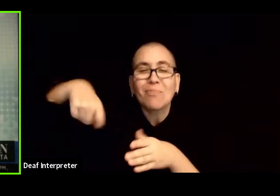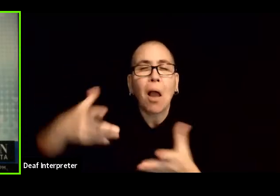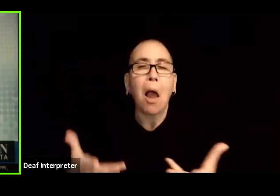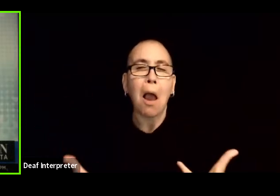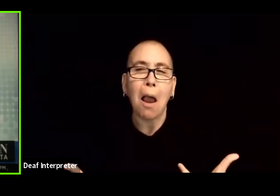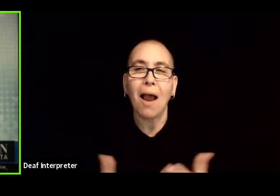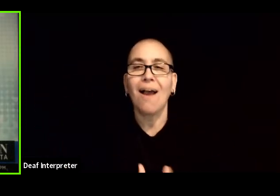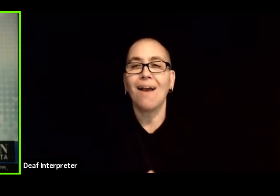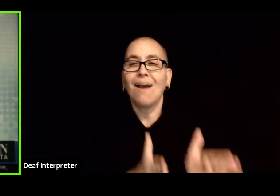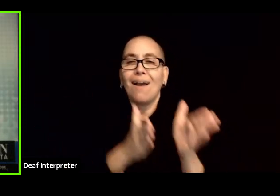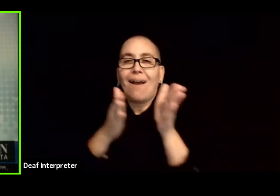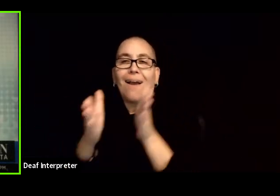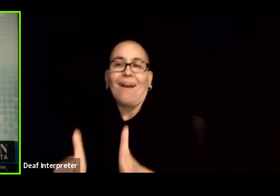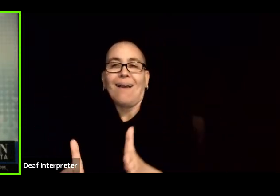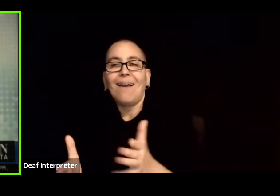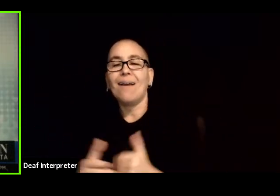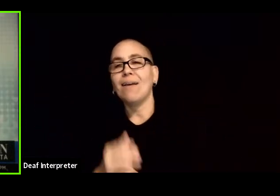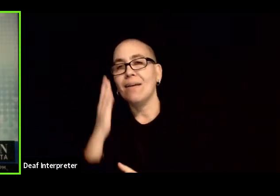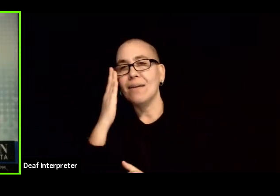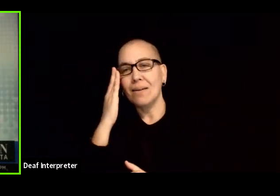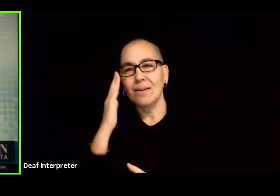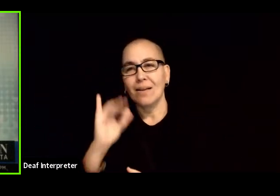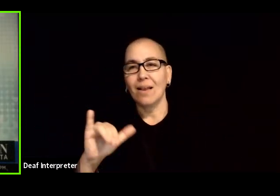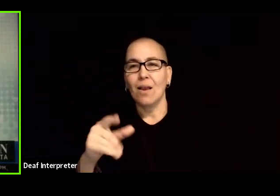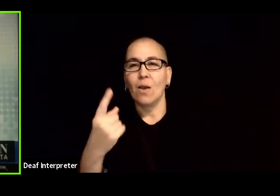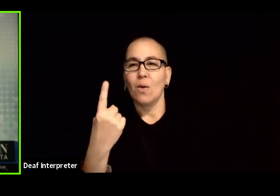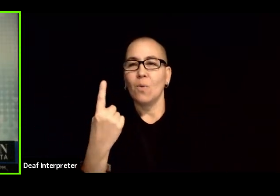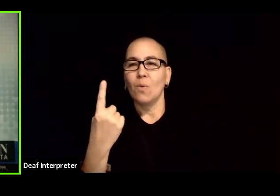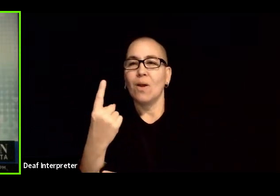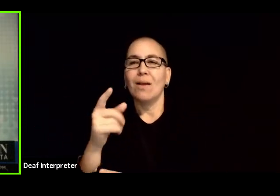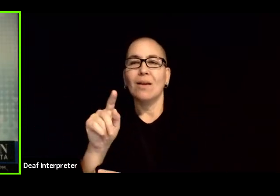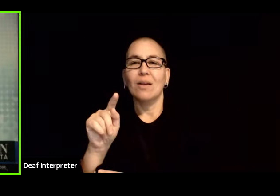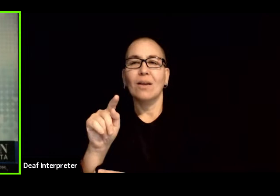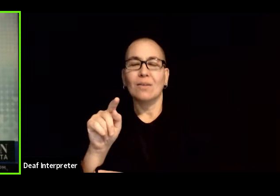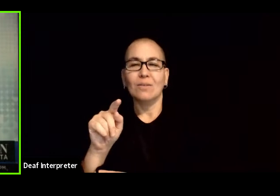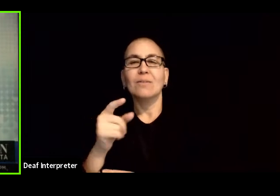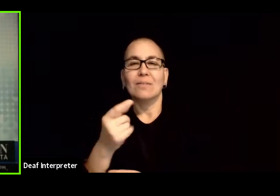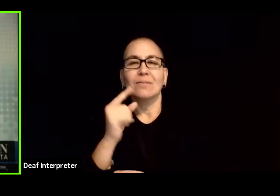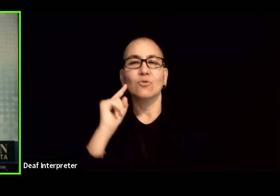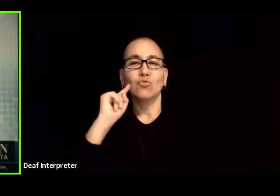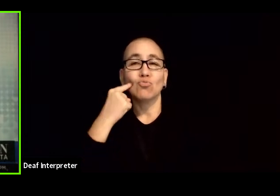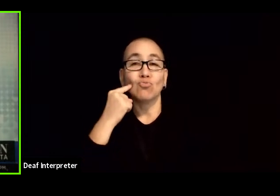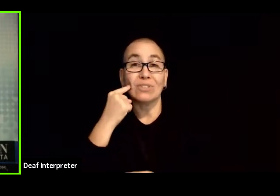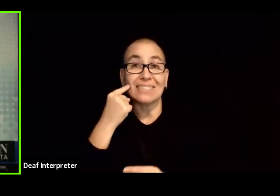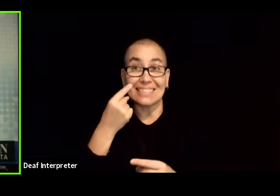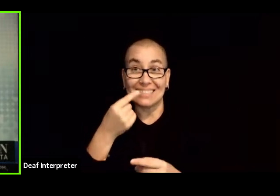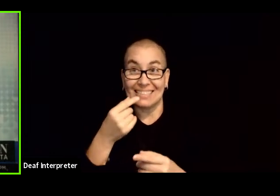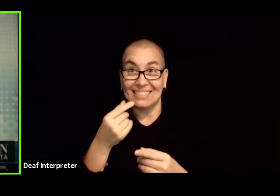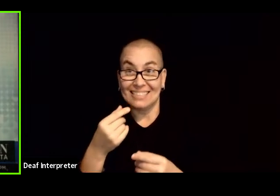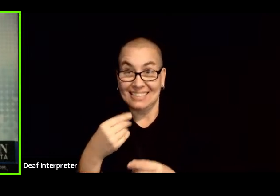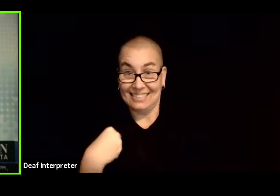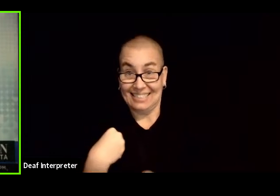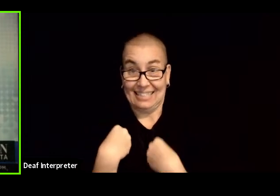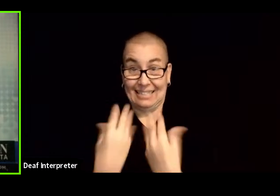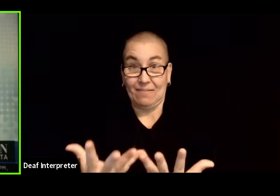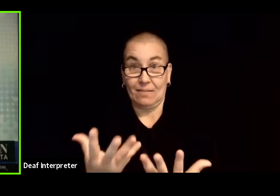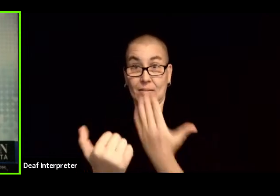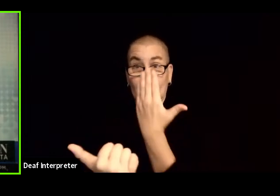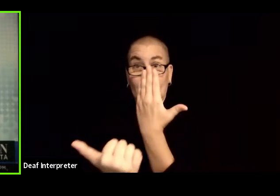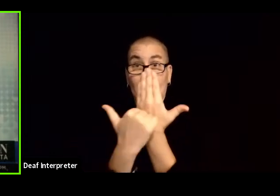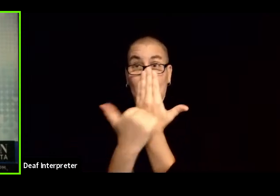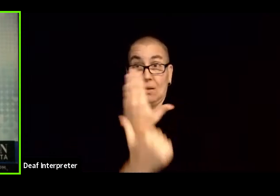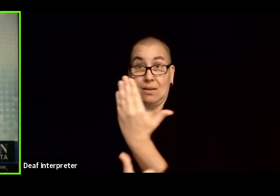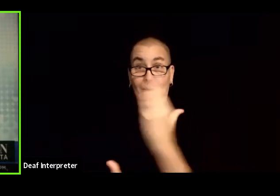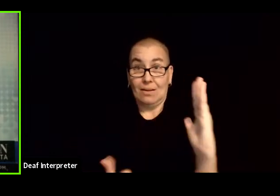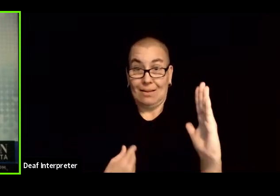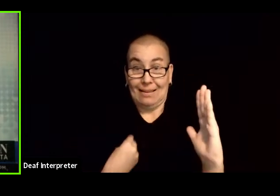trick-or-treating, where you, as the person who is providing the treat, would put them out on a porch or a driveway, and